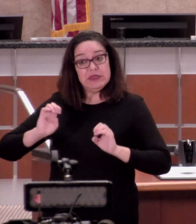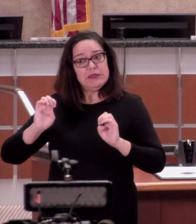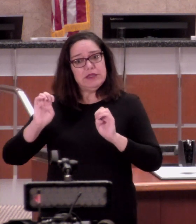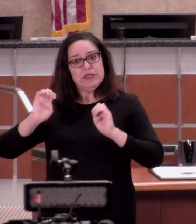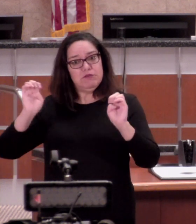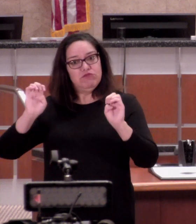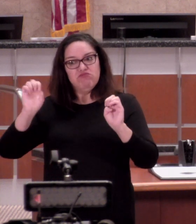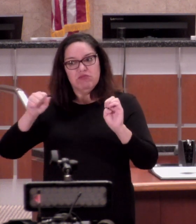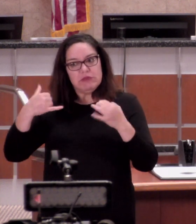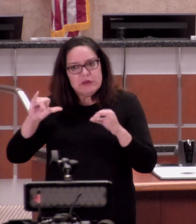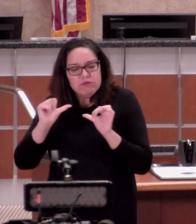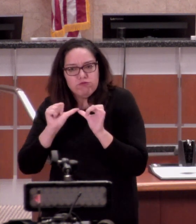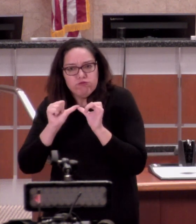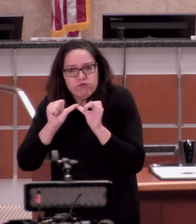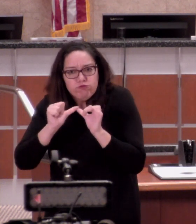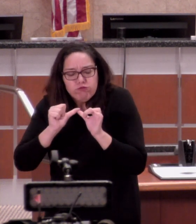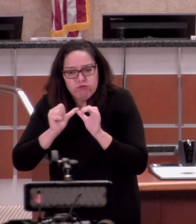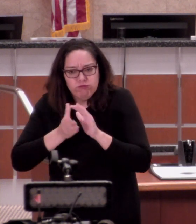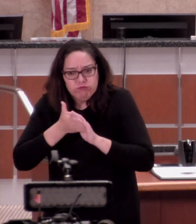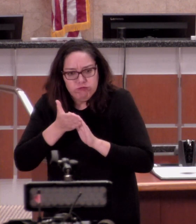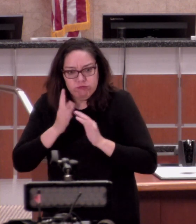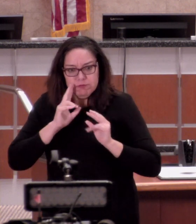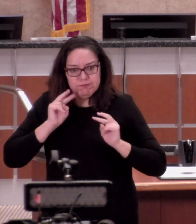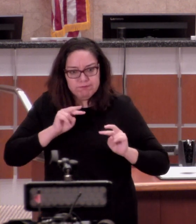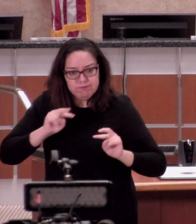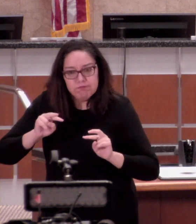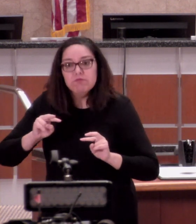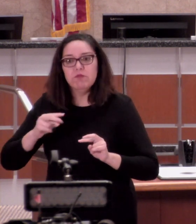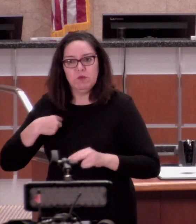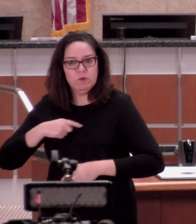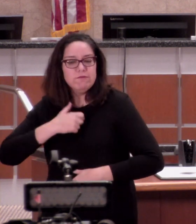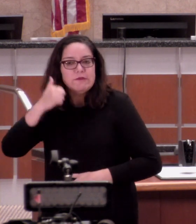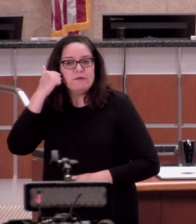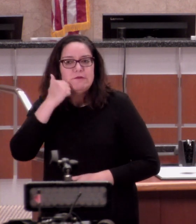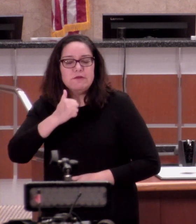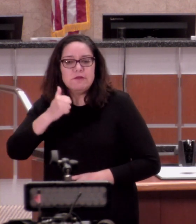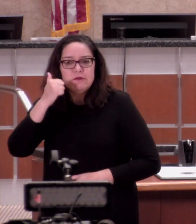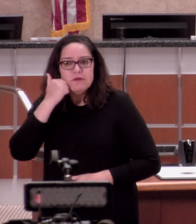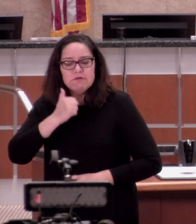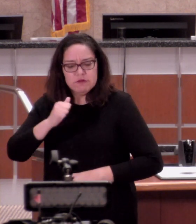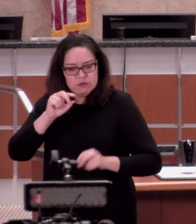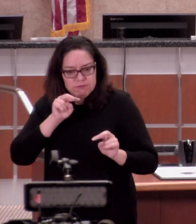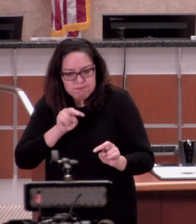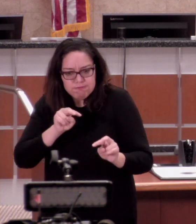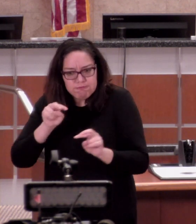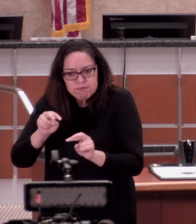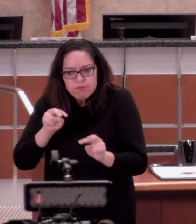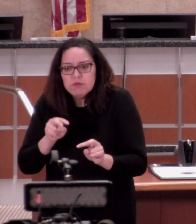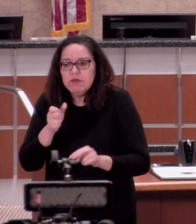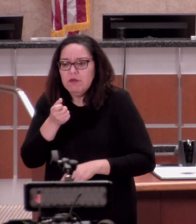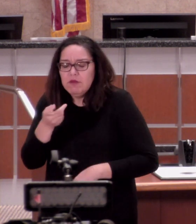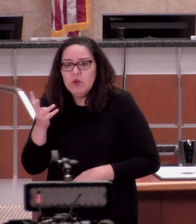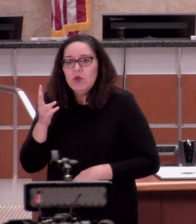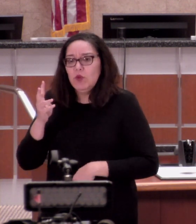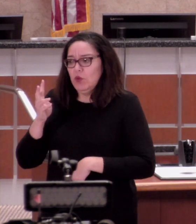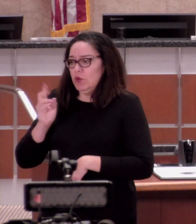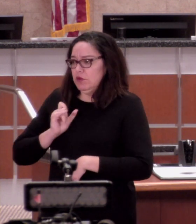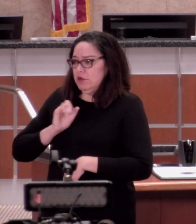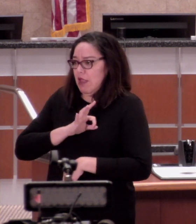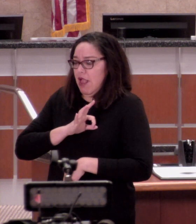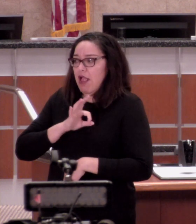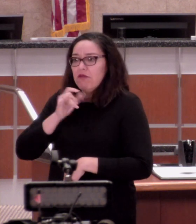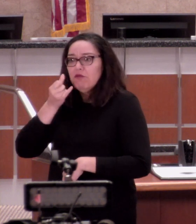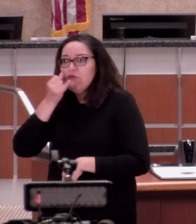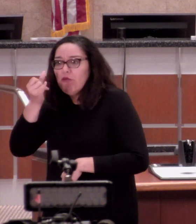emergency, if you will, for us. And we are routinely, every day, there are at least a couple of inmates that are calling in sick, and we're waiting on